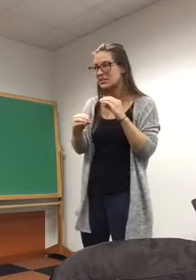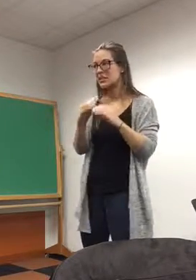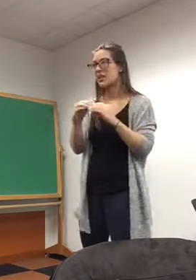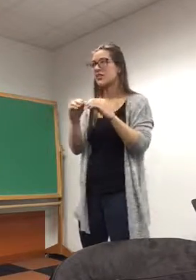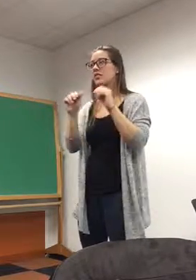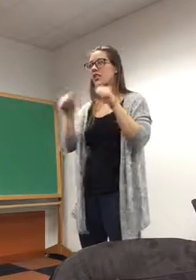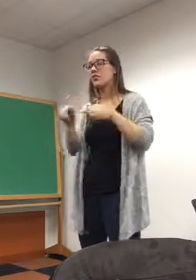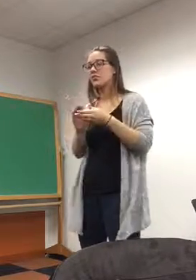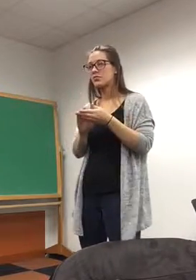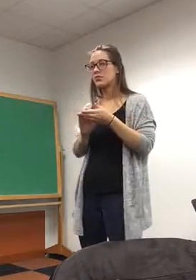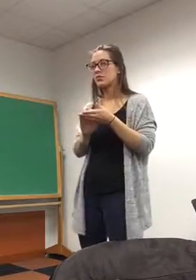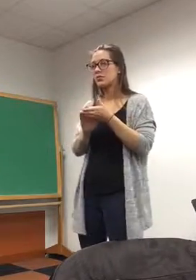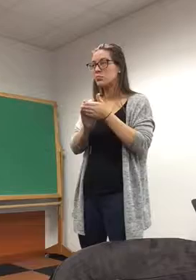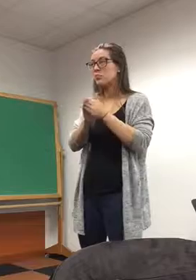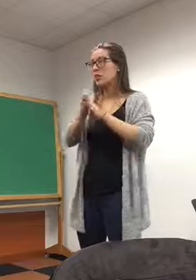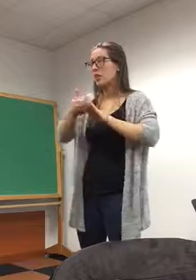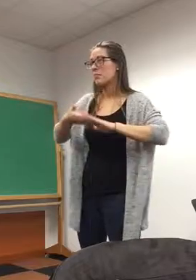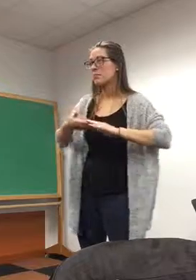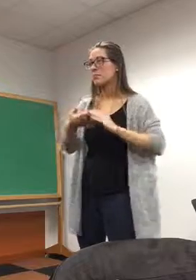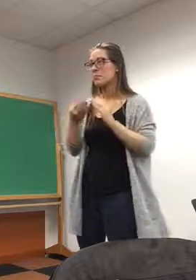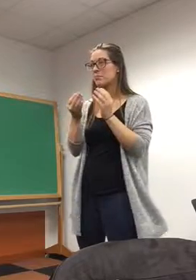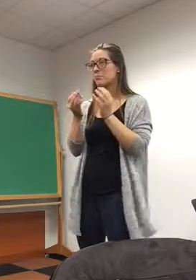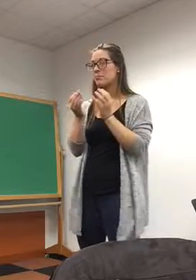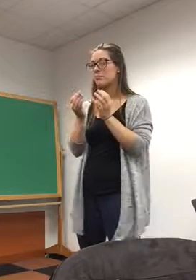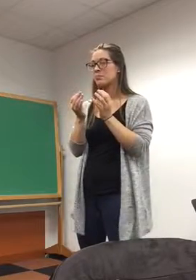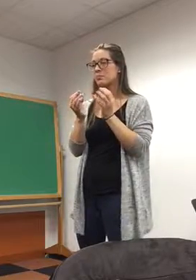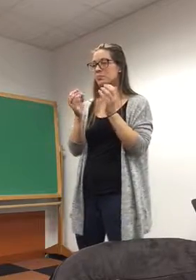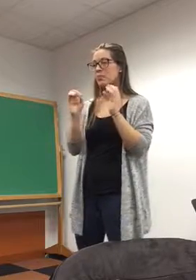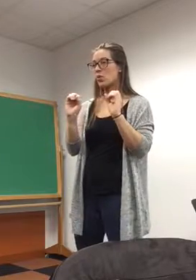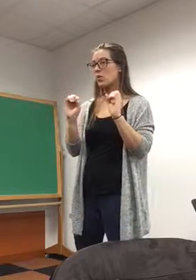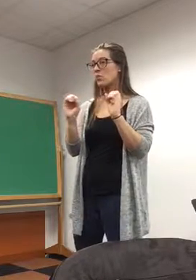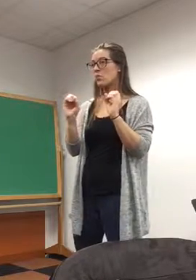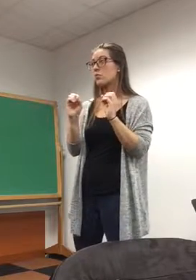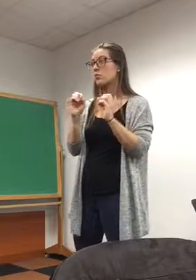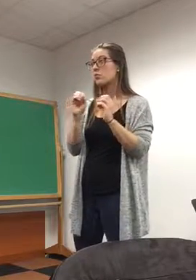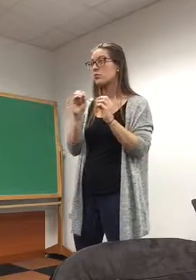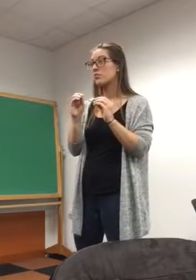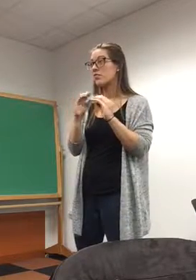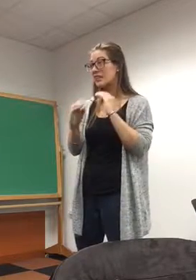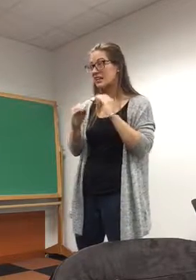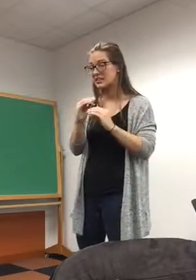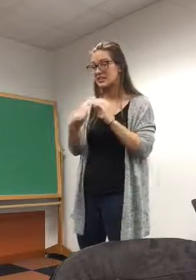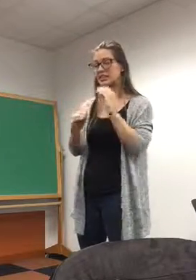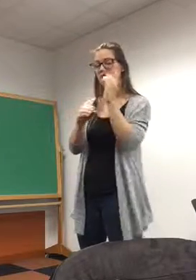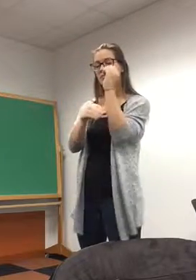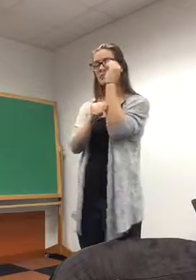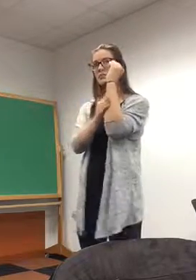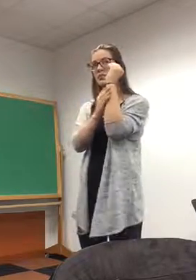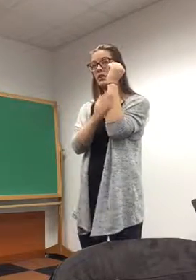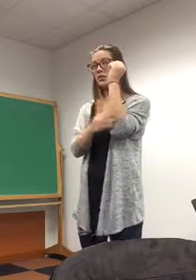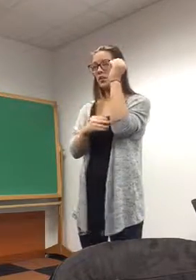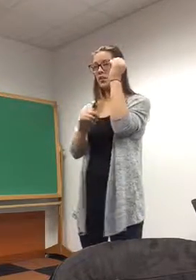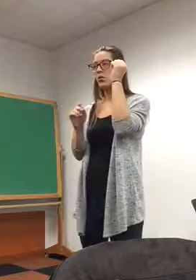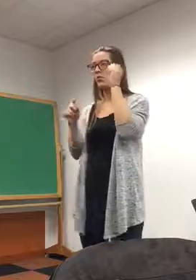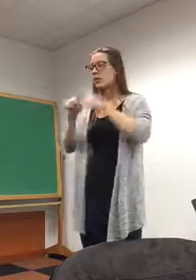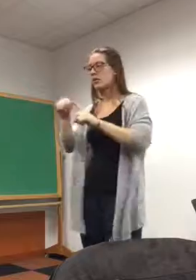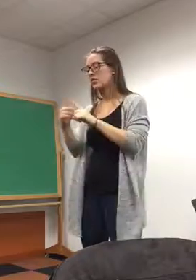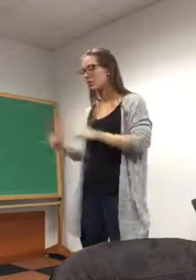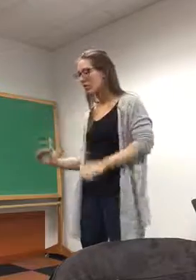and not just to protect, but it's there for repair and growth. The periosteum is really important, especially at your age, for the growth that you guys are going to go through. As your bones get